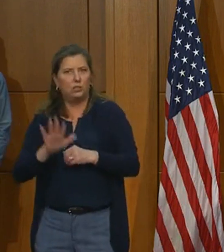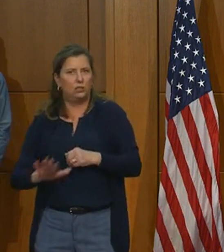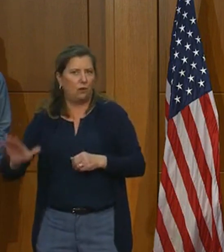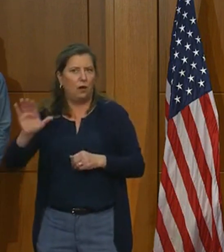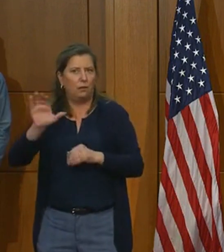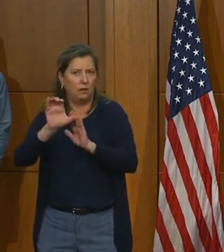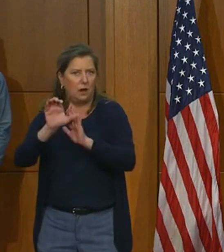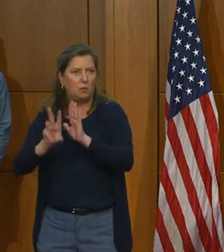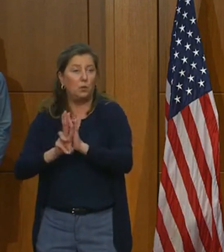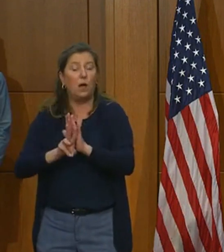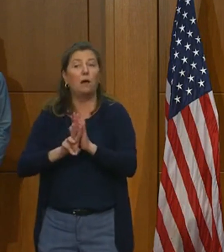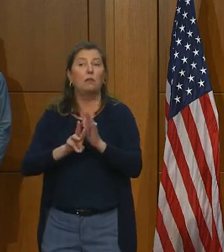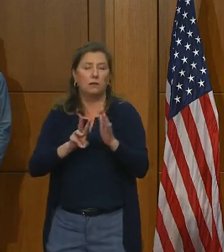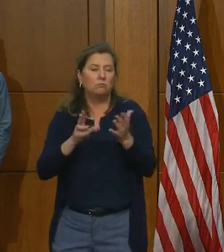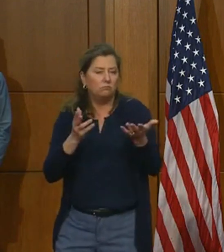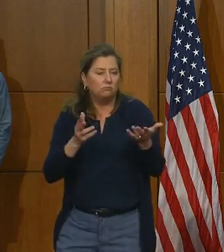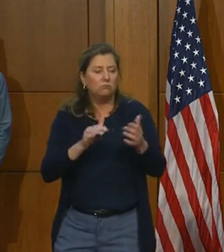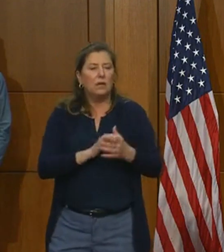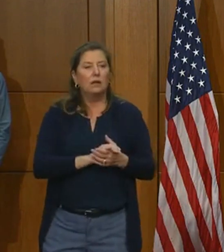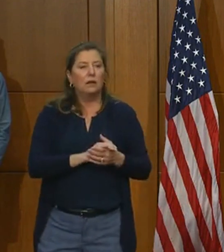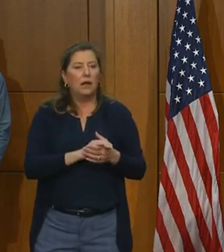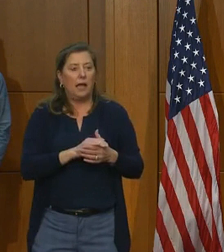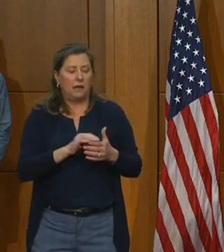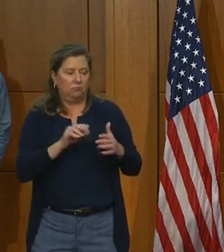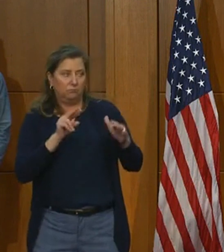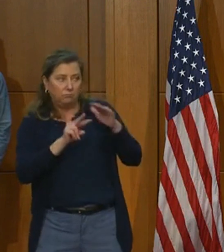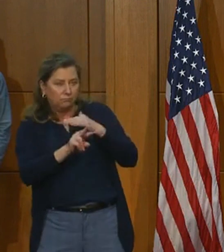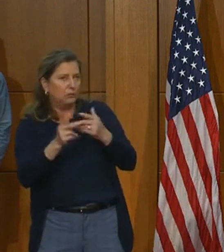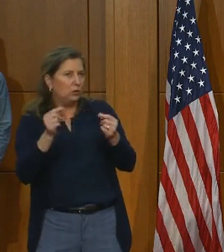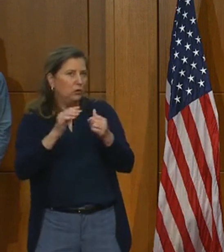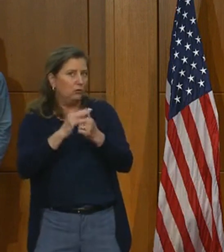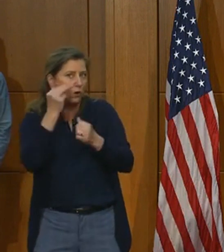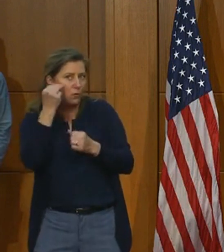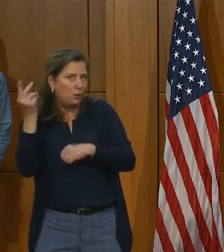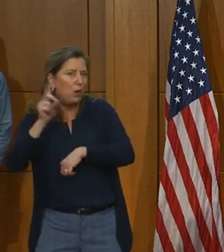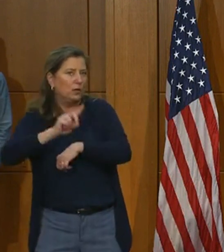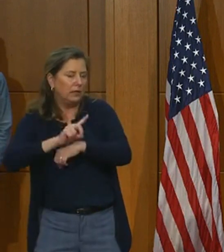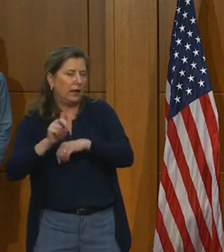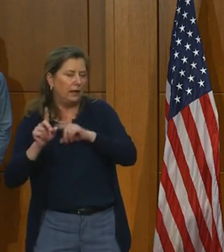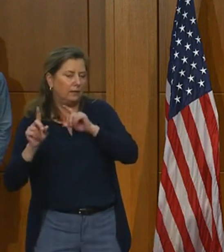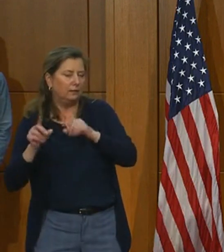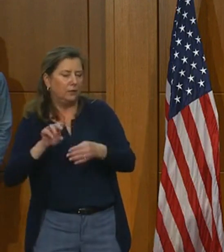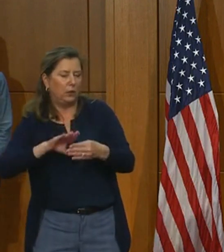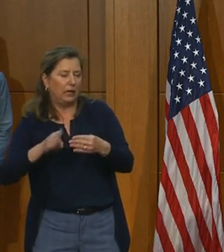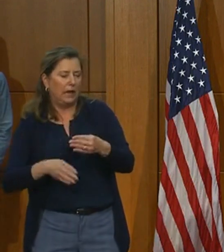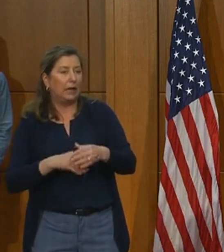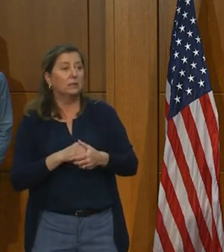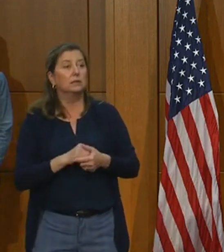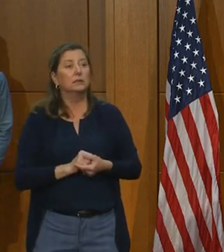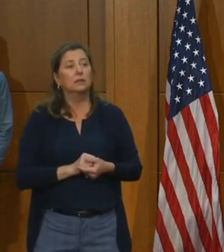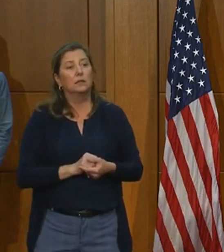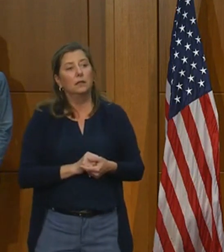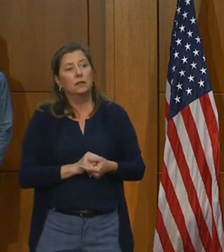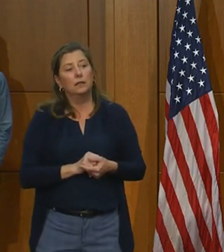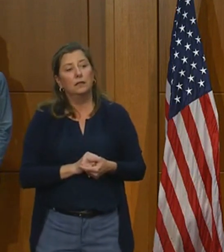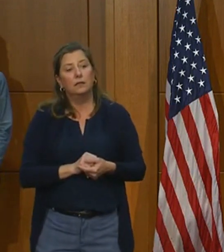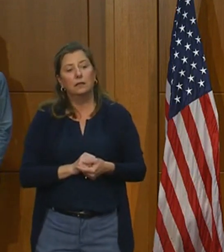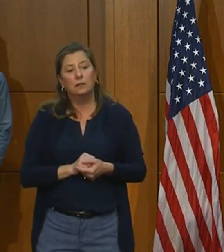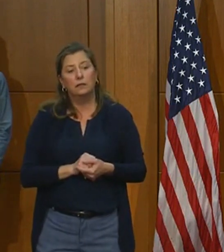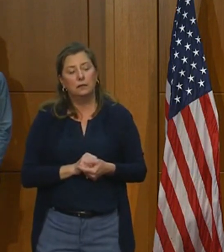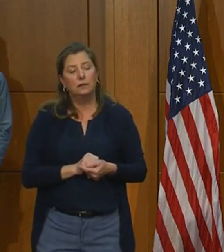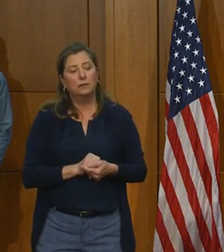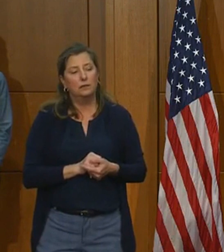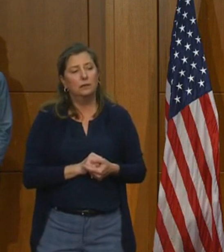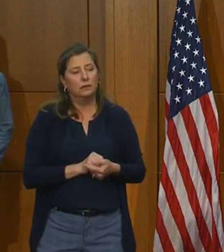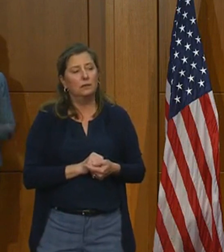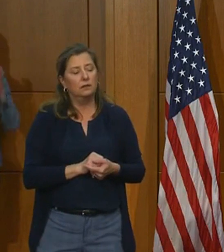in anticipation to your question of Memorial Day weekend. Cam, the most important